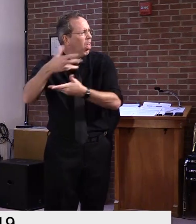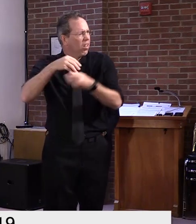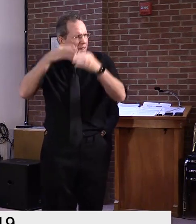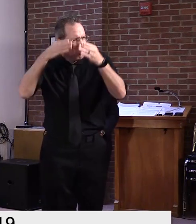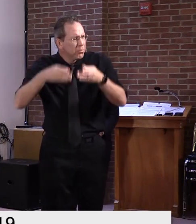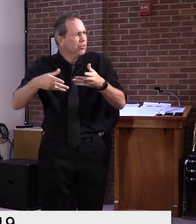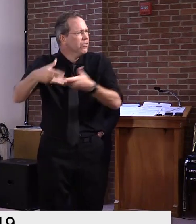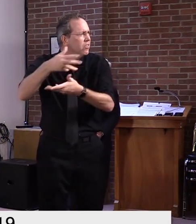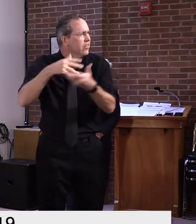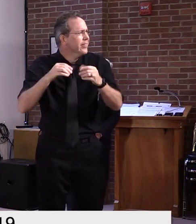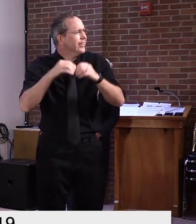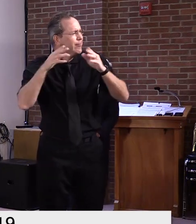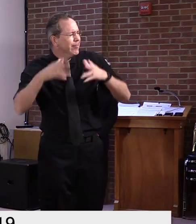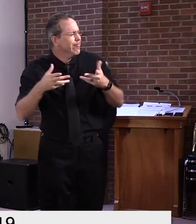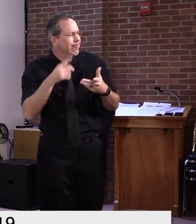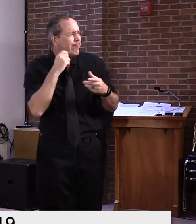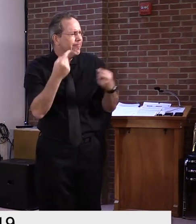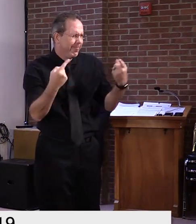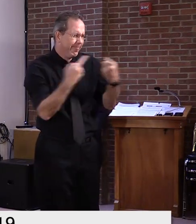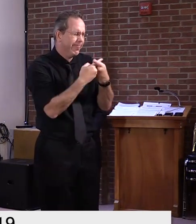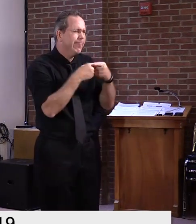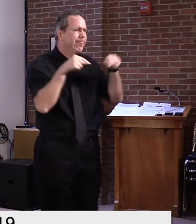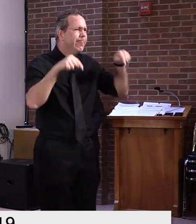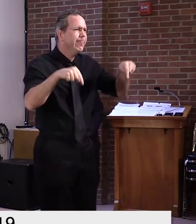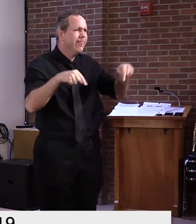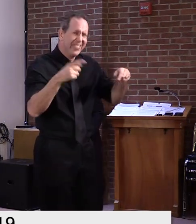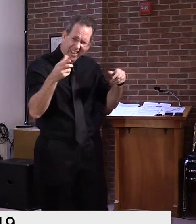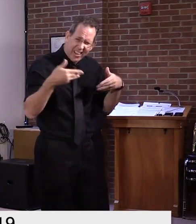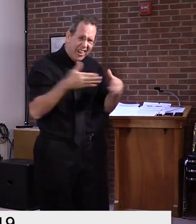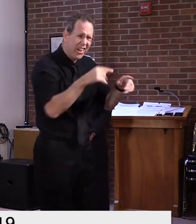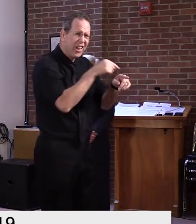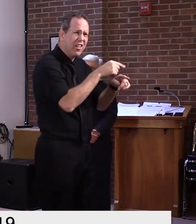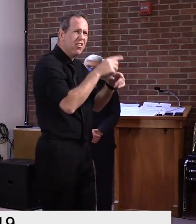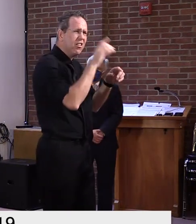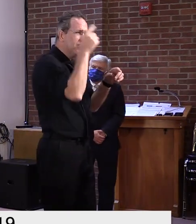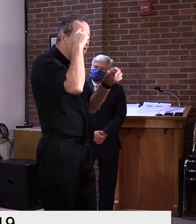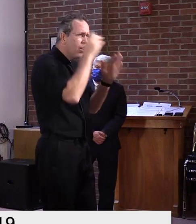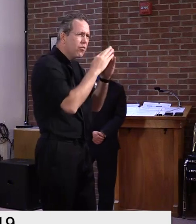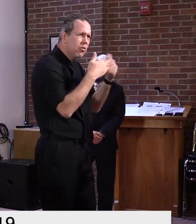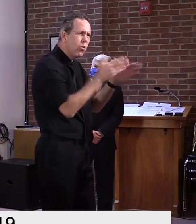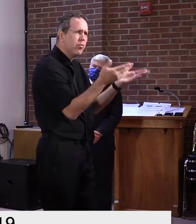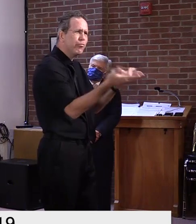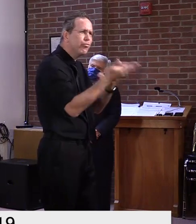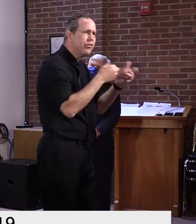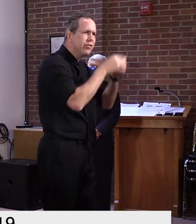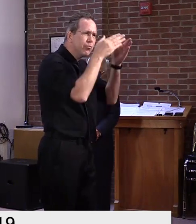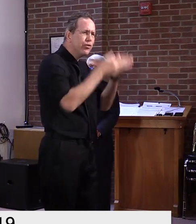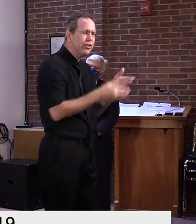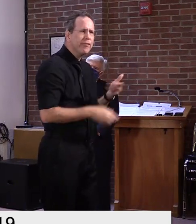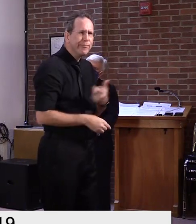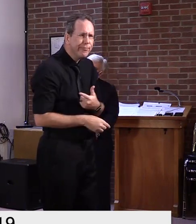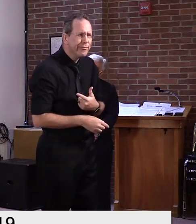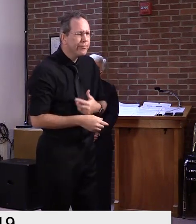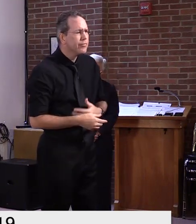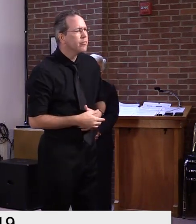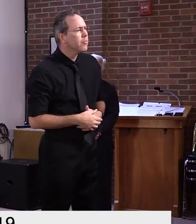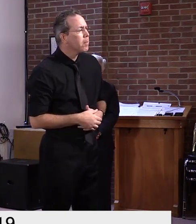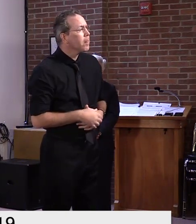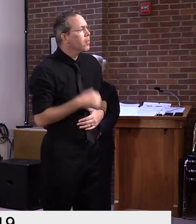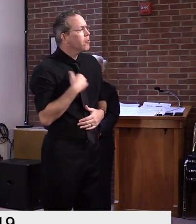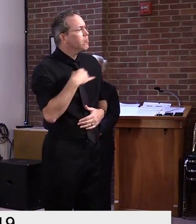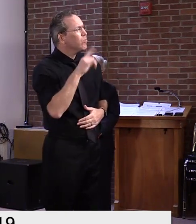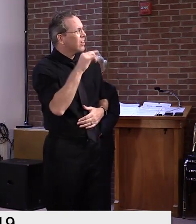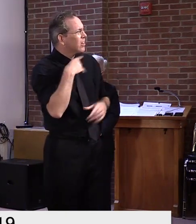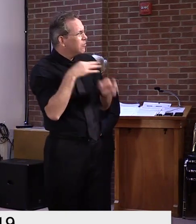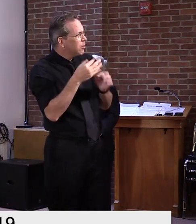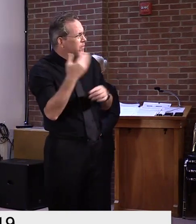we announced that we wanted state employees to work remotely if possible. We're encouraging all businesses to adhere